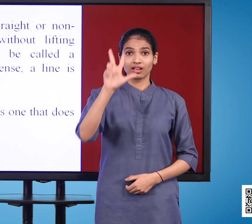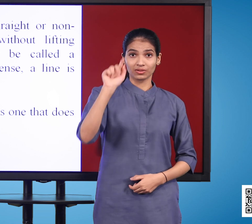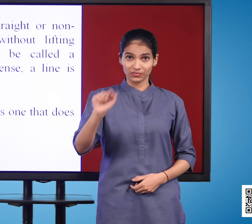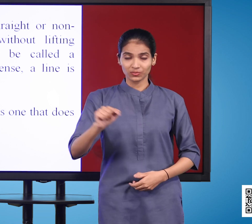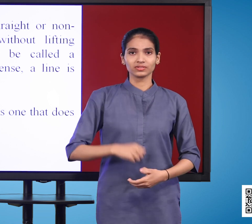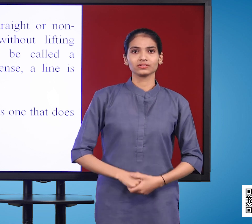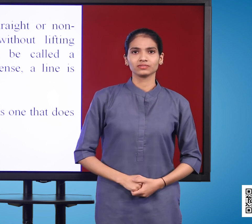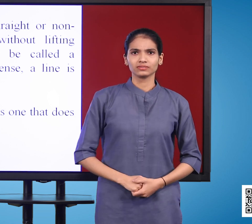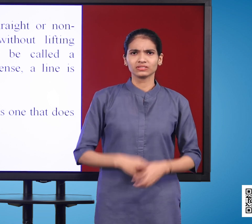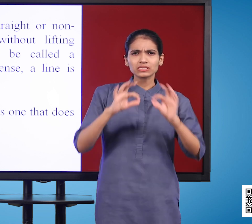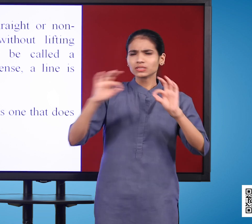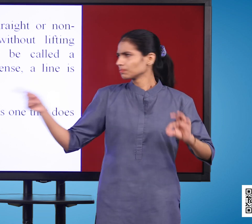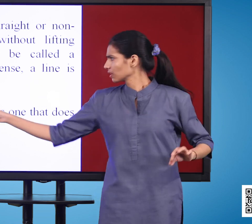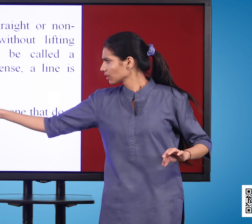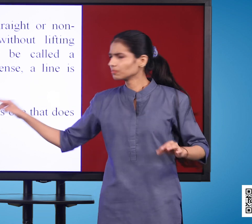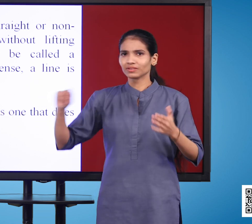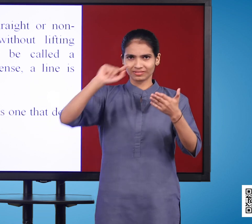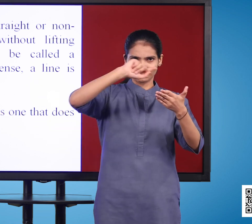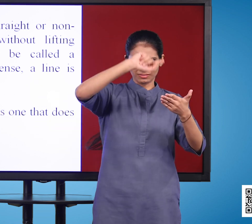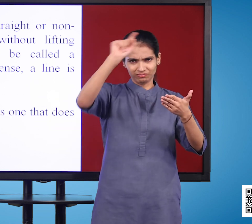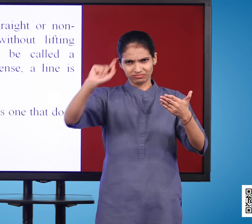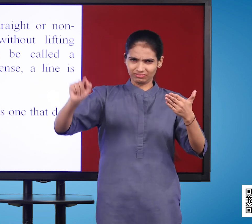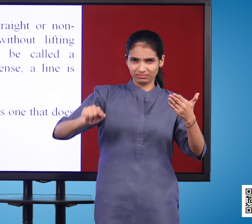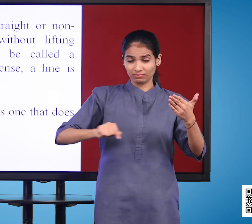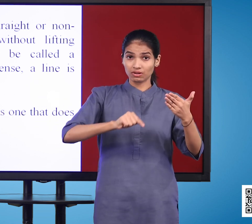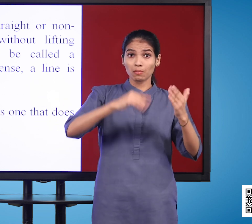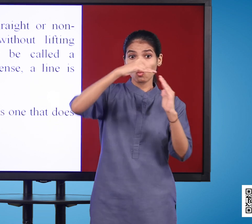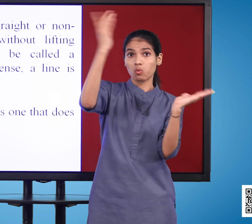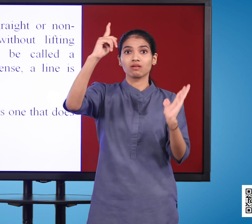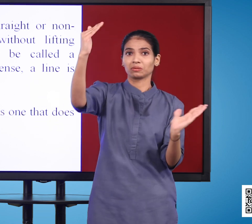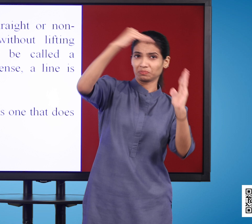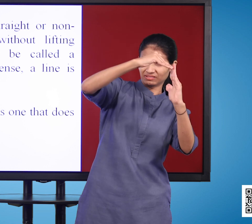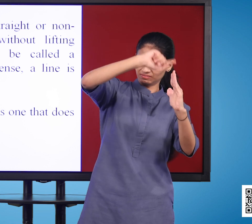8. A simple curve is one that does not cross itself.